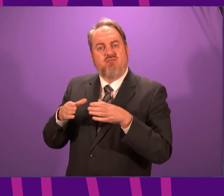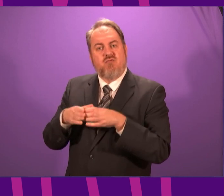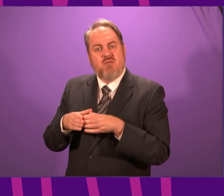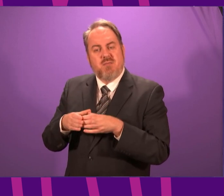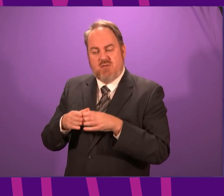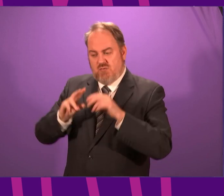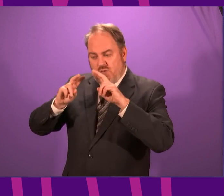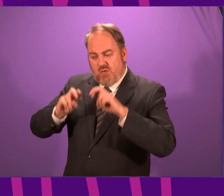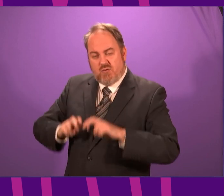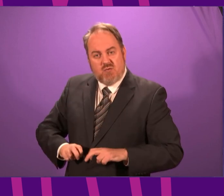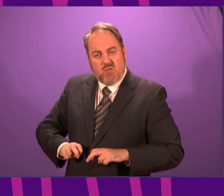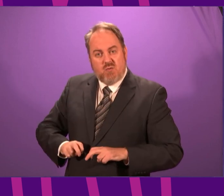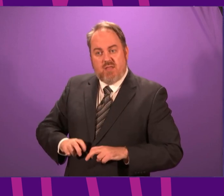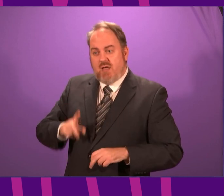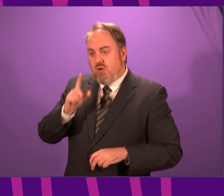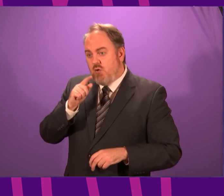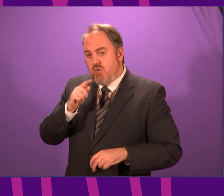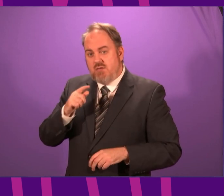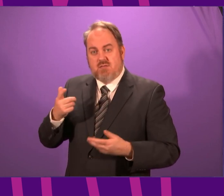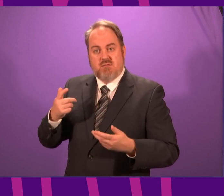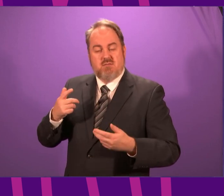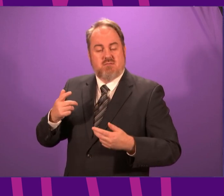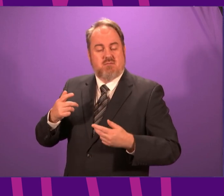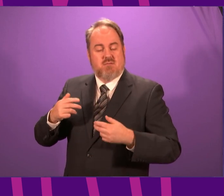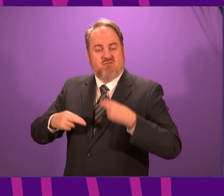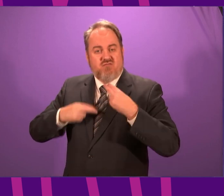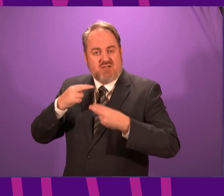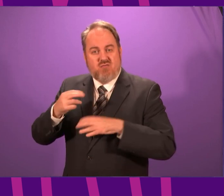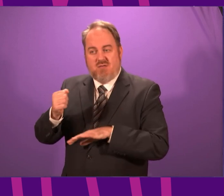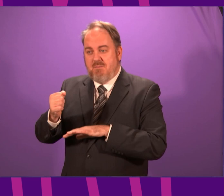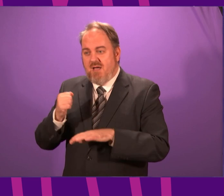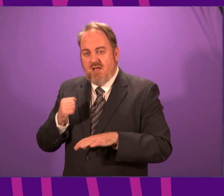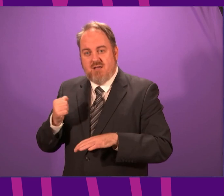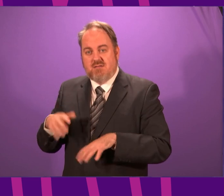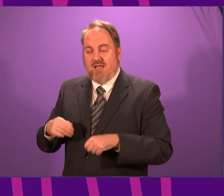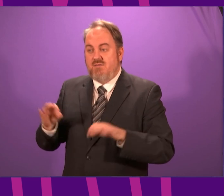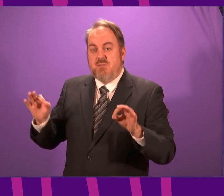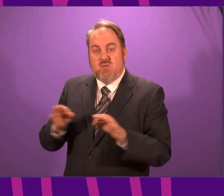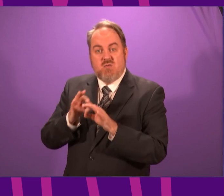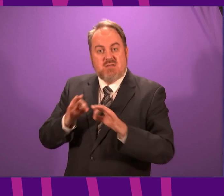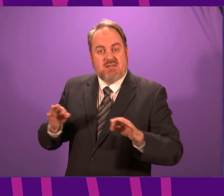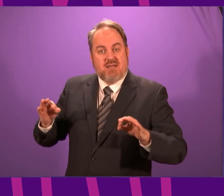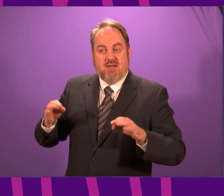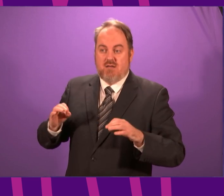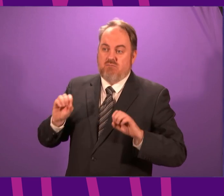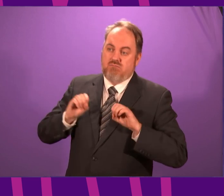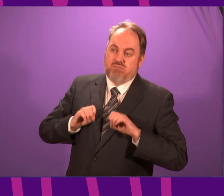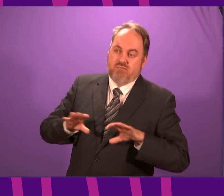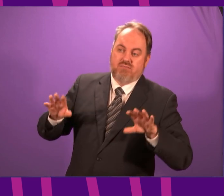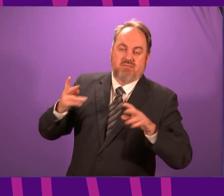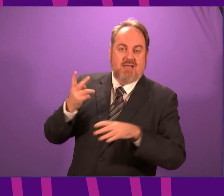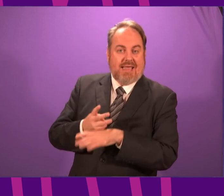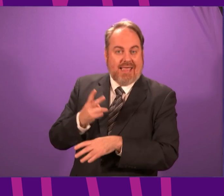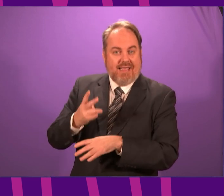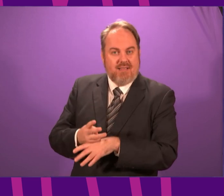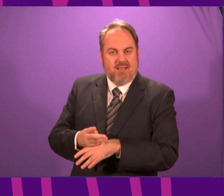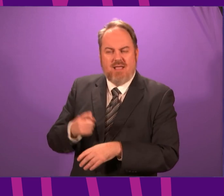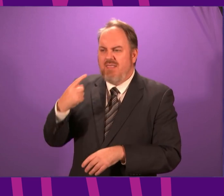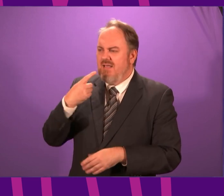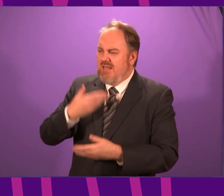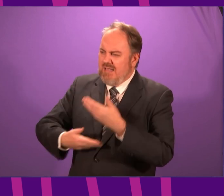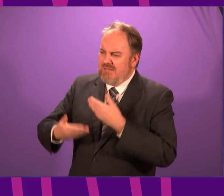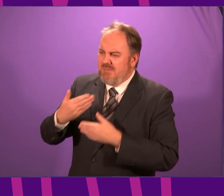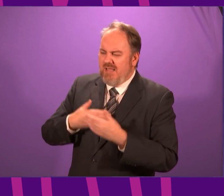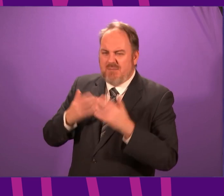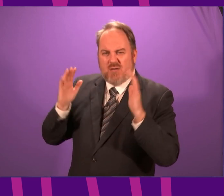possibly looking at whether it could return to the hospitality sector. And in closing, if the First Minister could just address the level zero